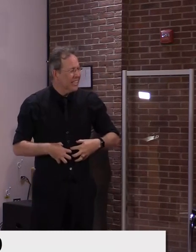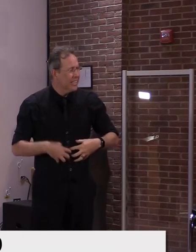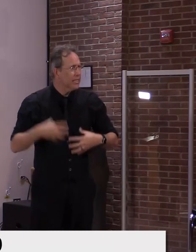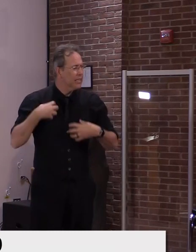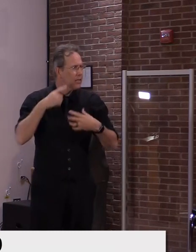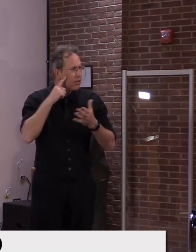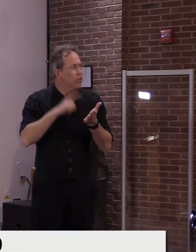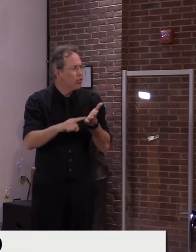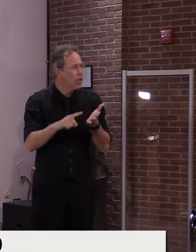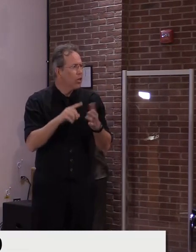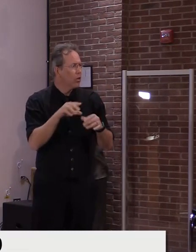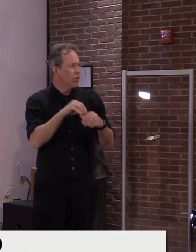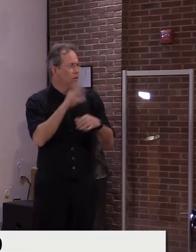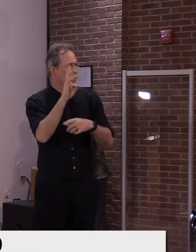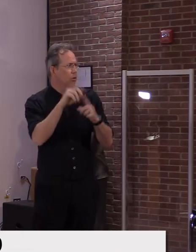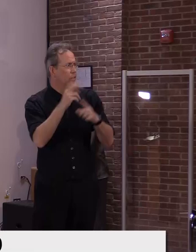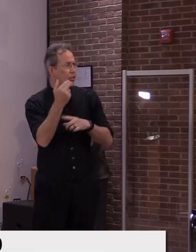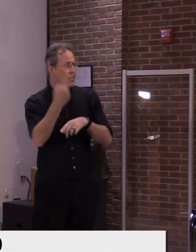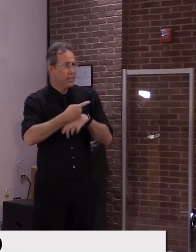Ann Wallace Allen, 7 days.